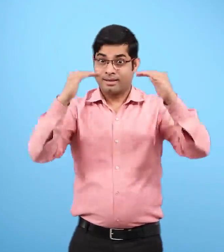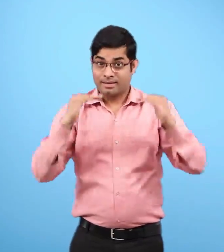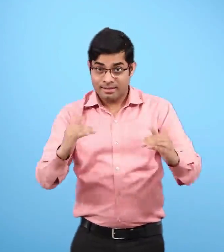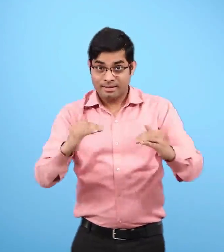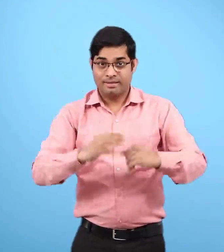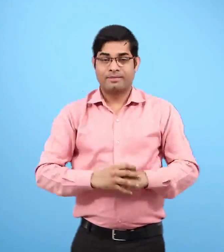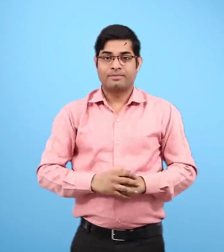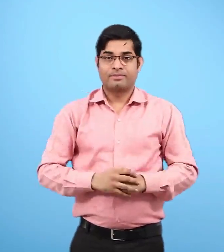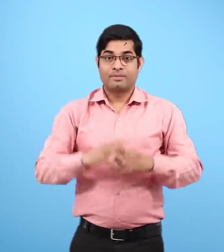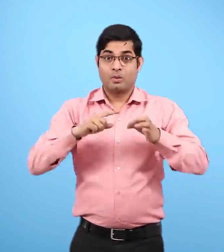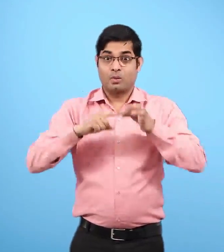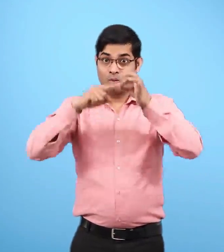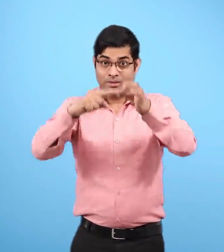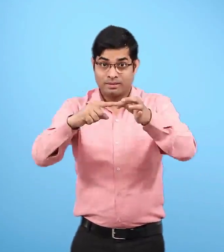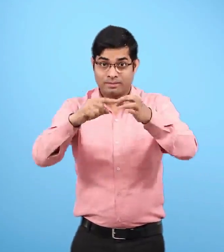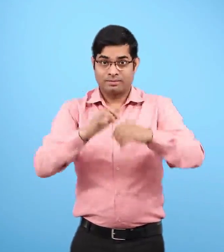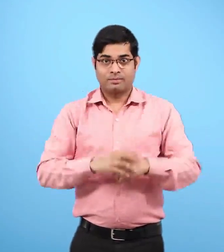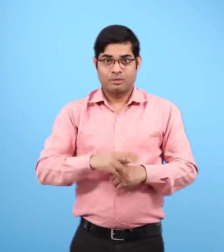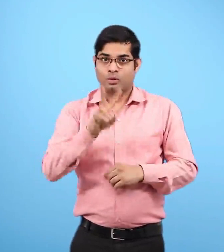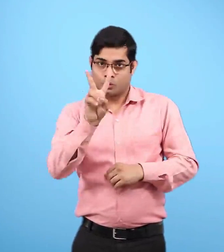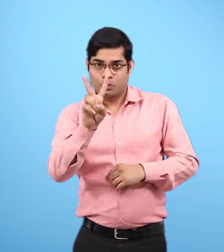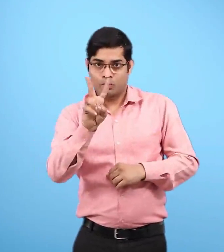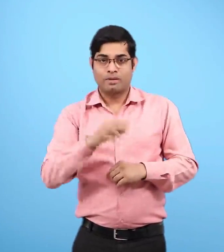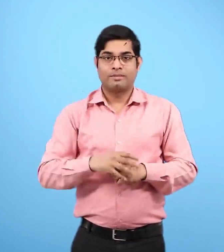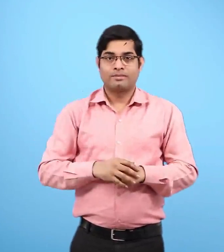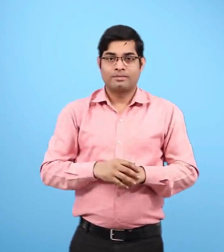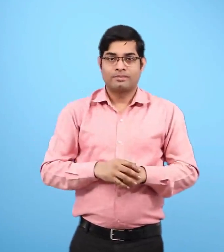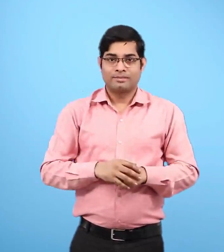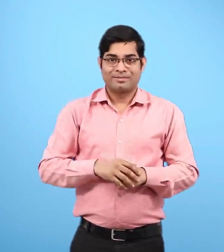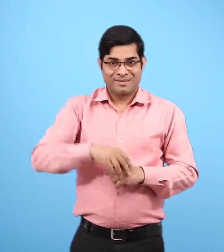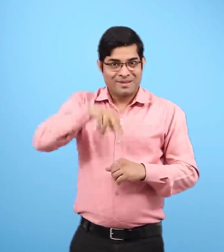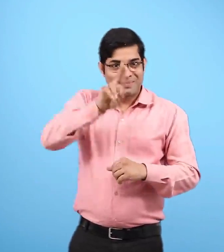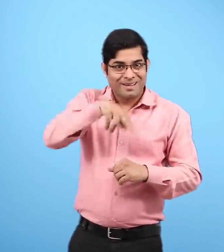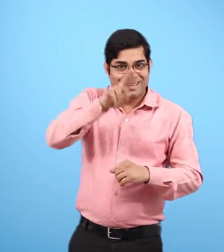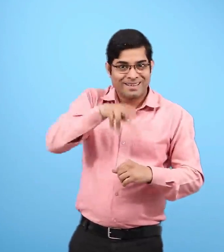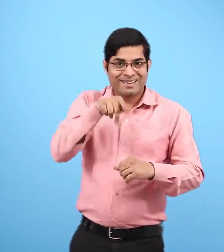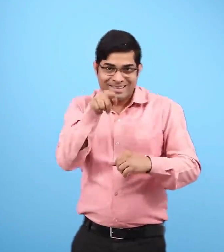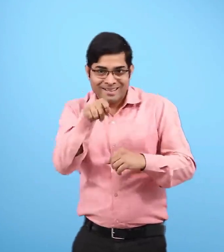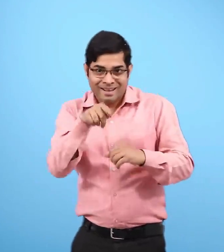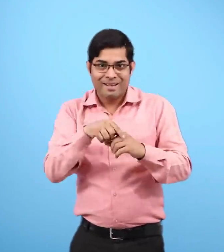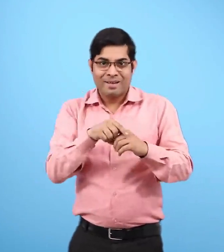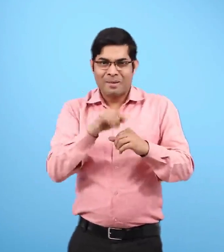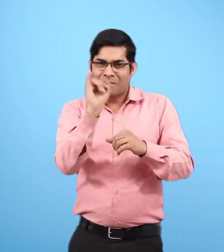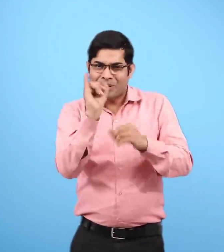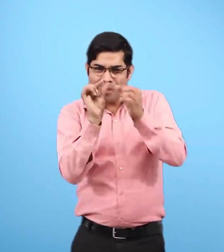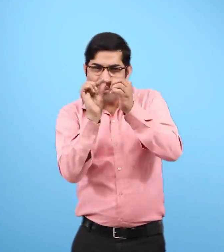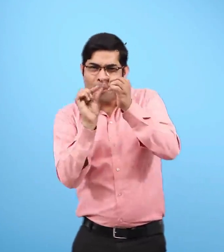Part 4 Question. Identify the thinnest brush.